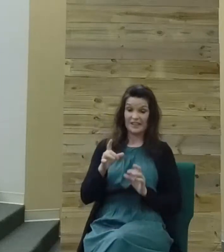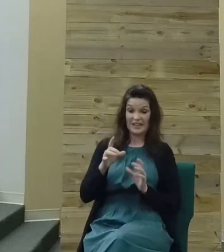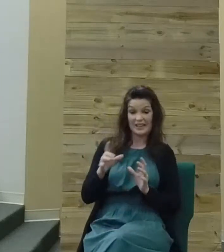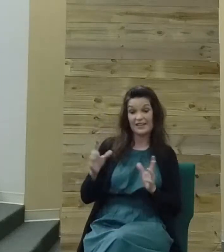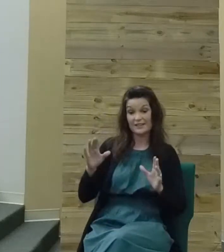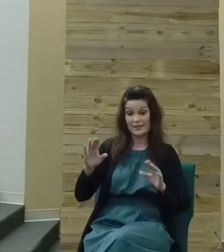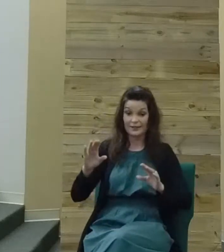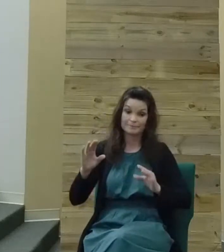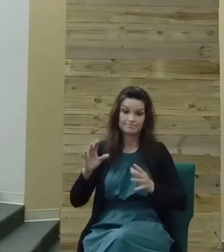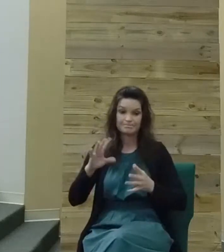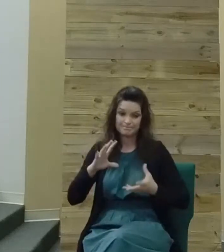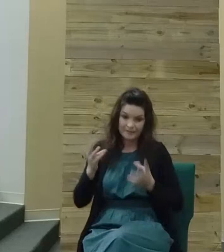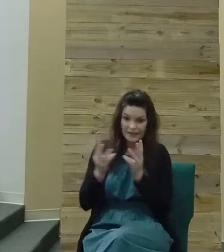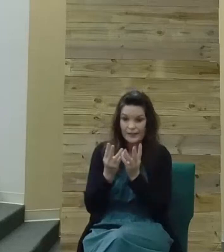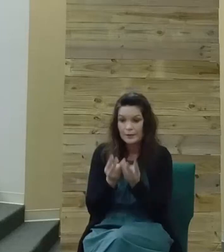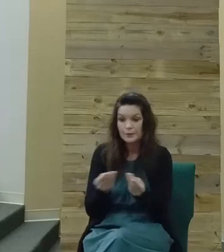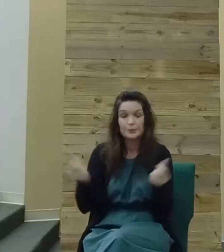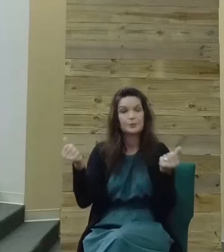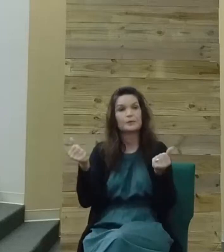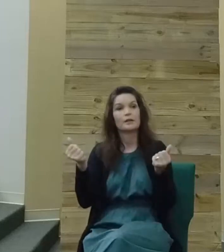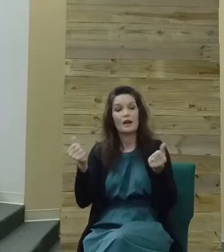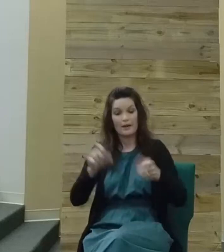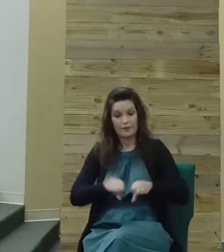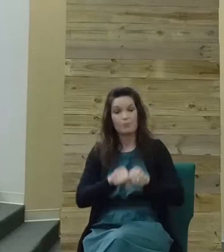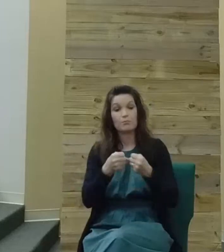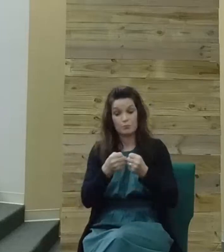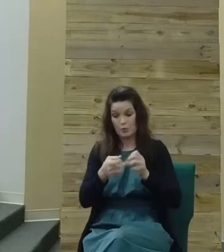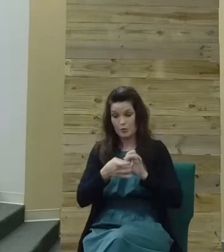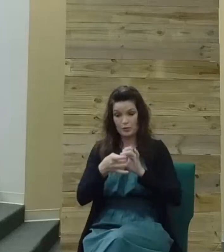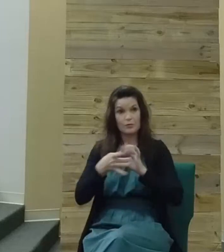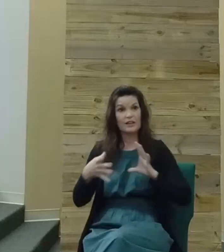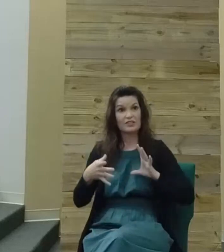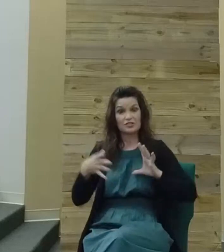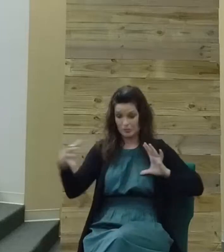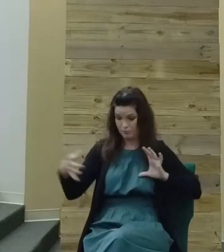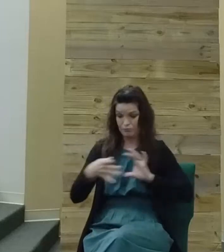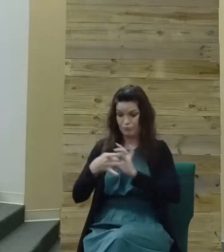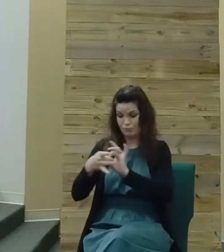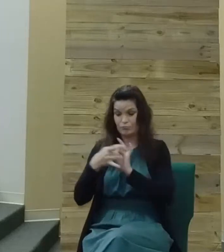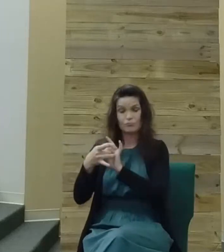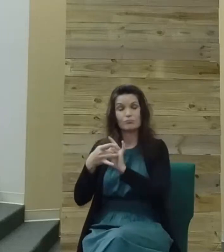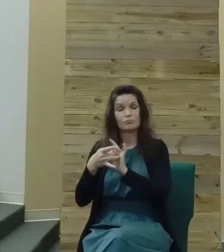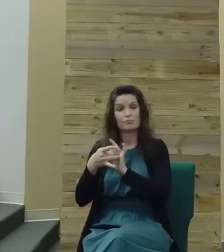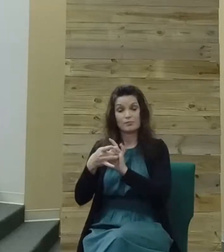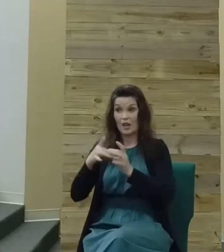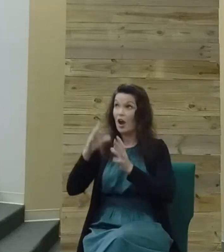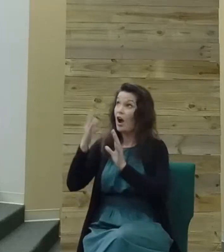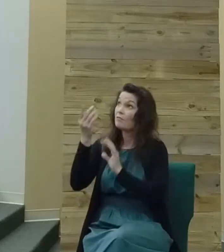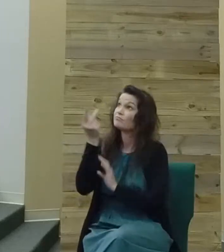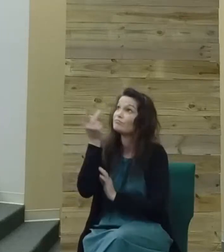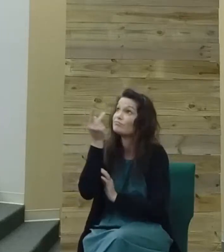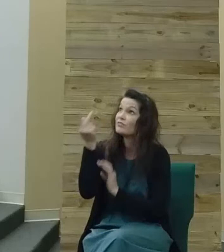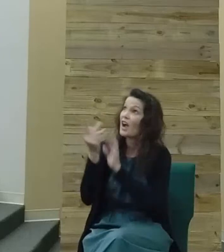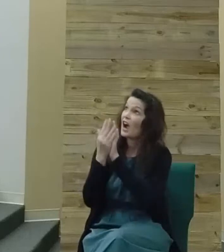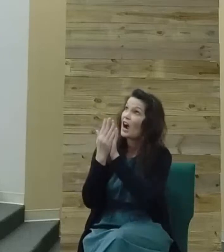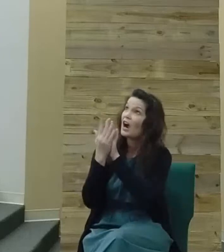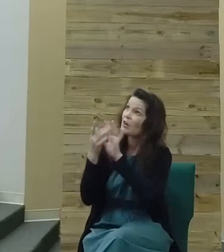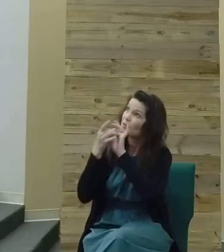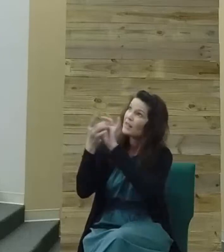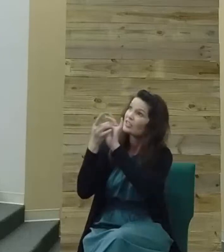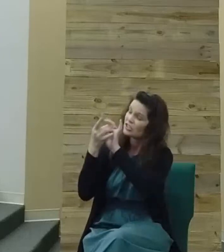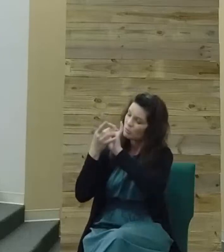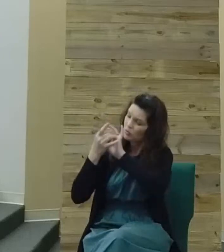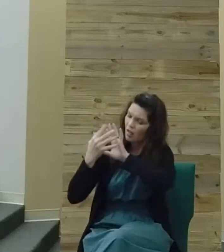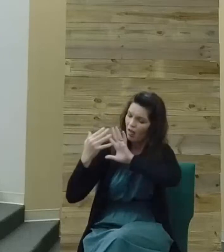the restoration of a broken relationship. Our relationship with God was broken, but